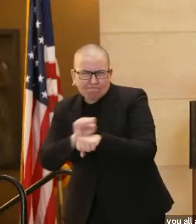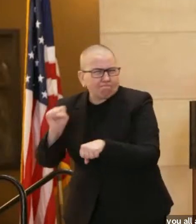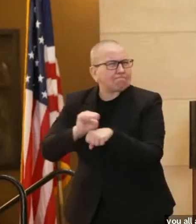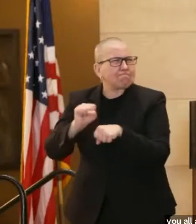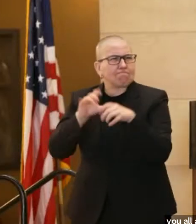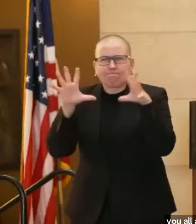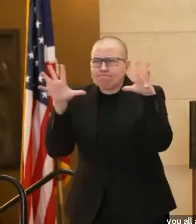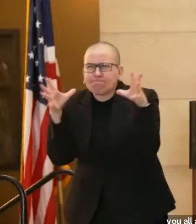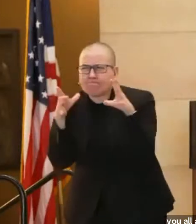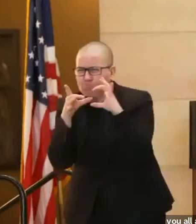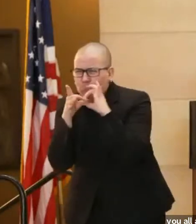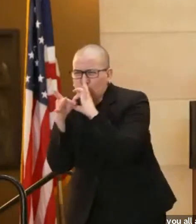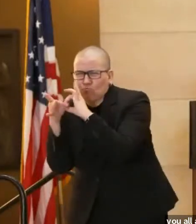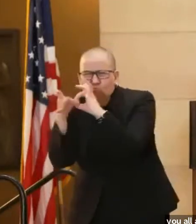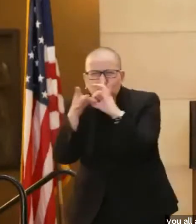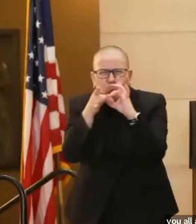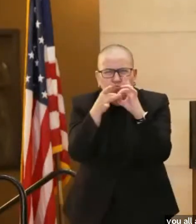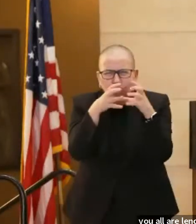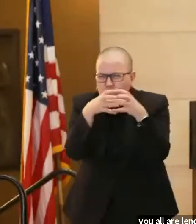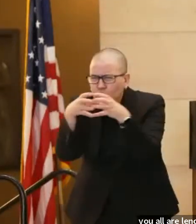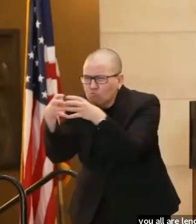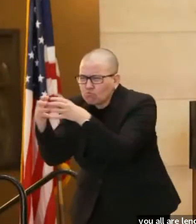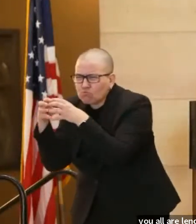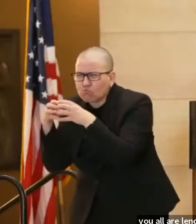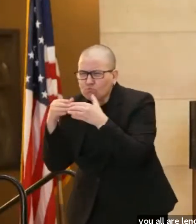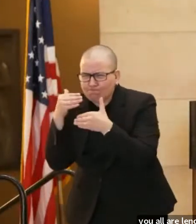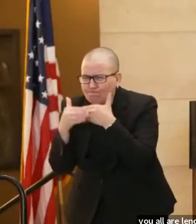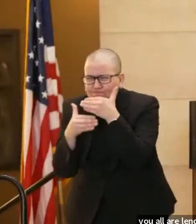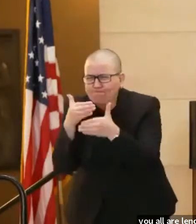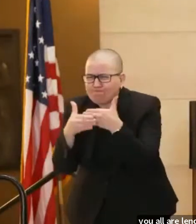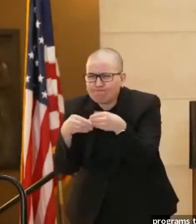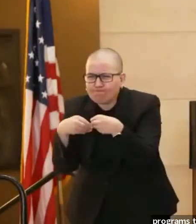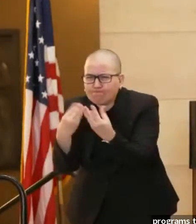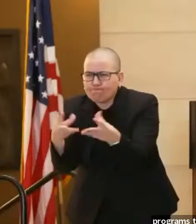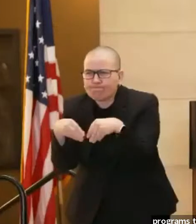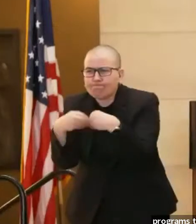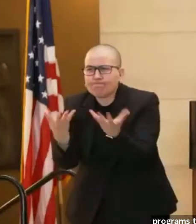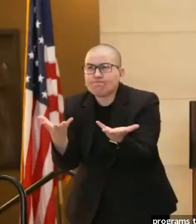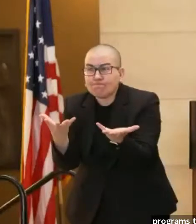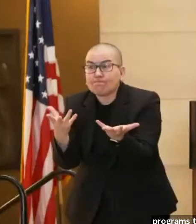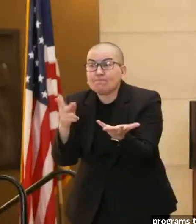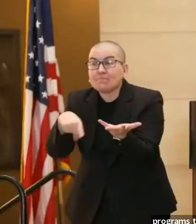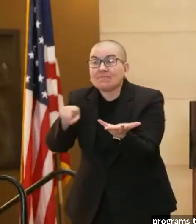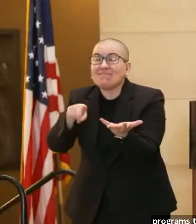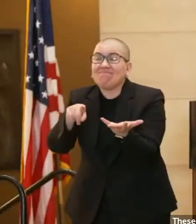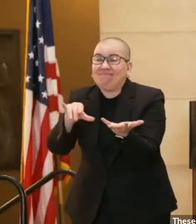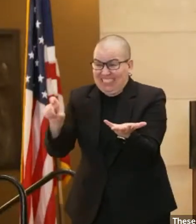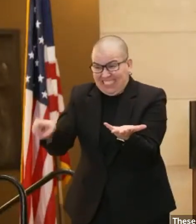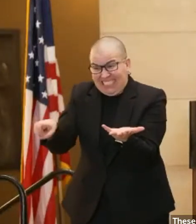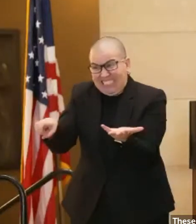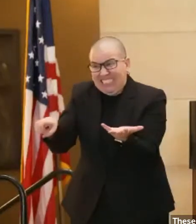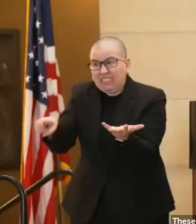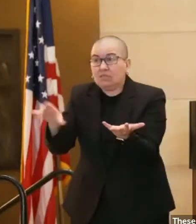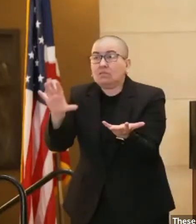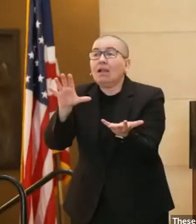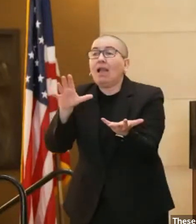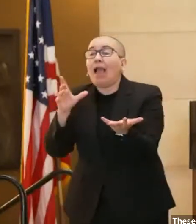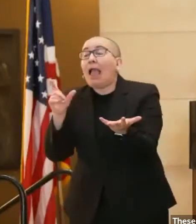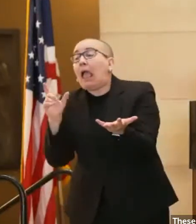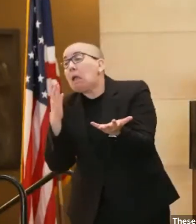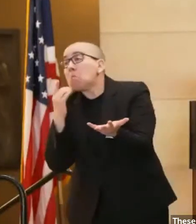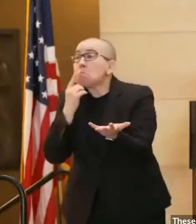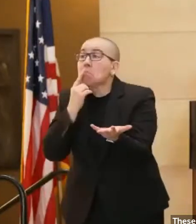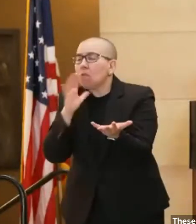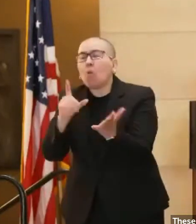and programs that provide for the general public, these are not only a necessity, but are required step for the human